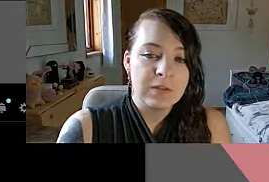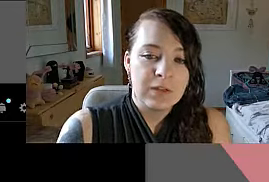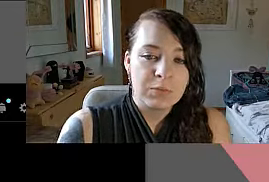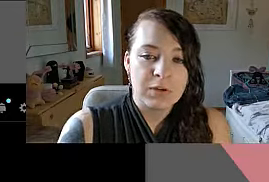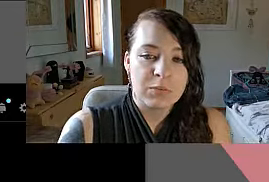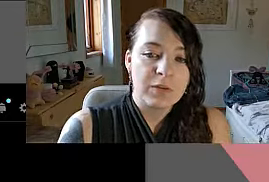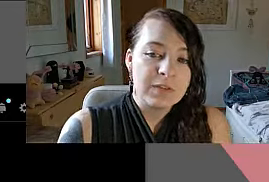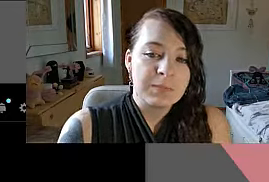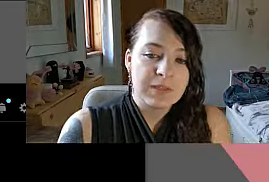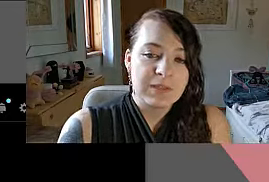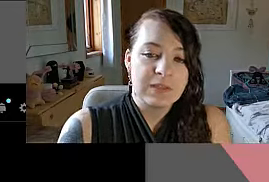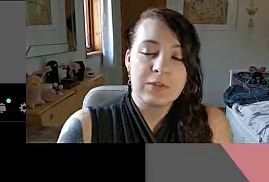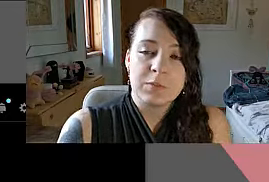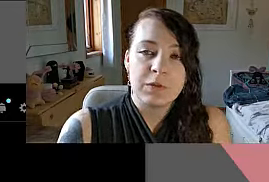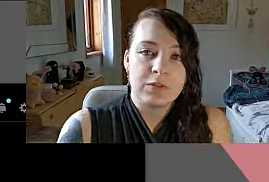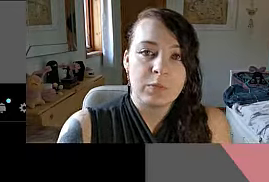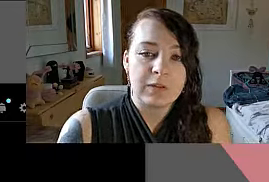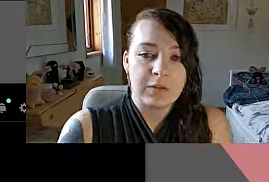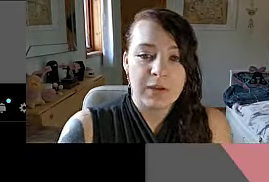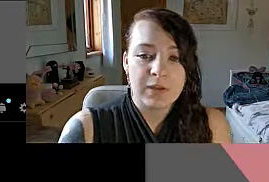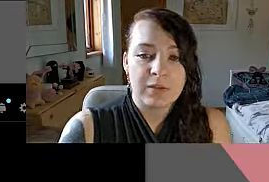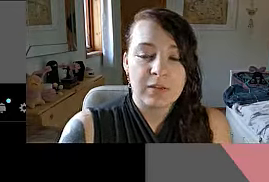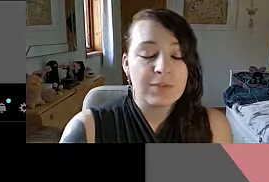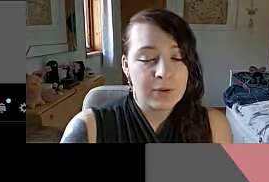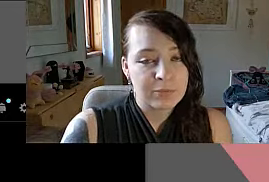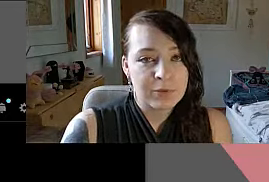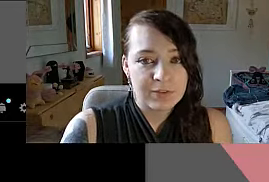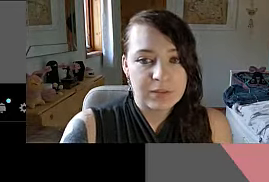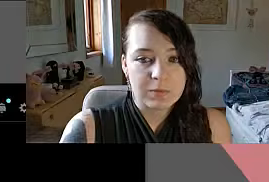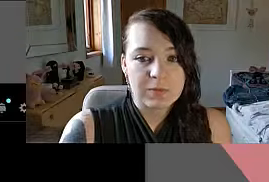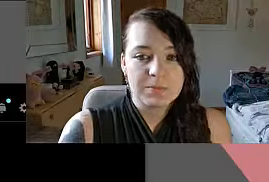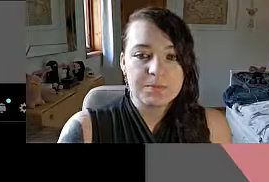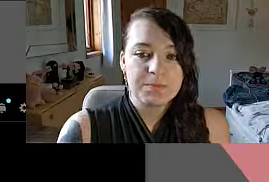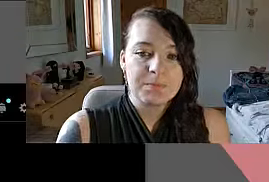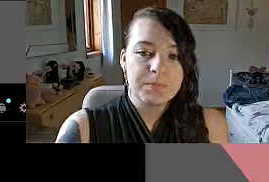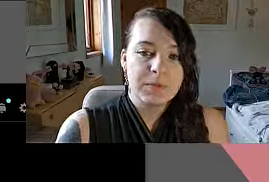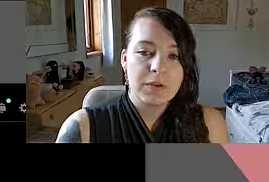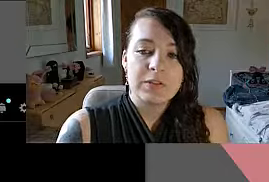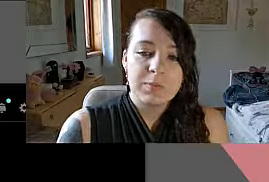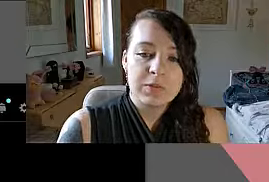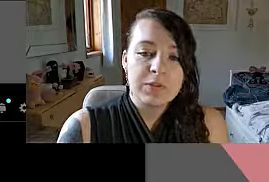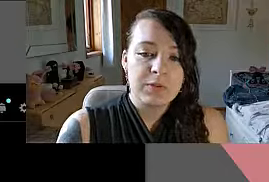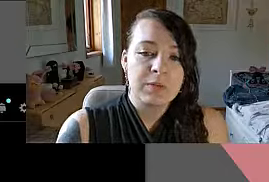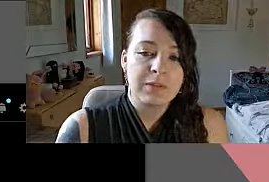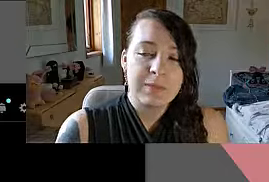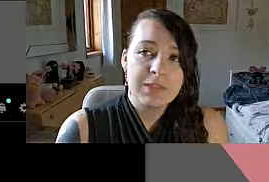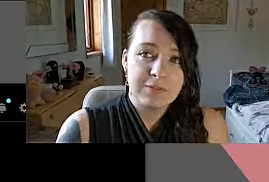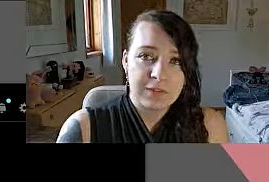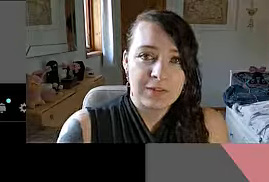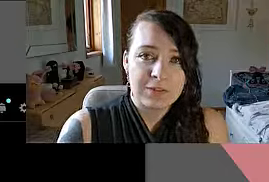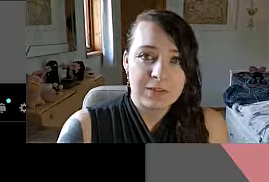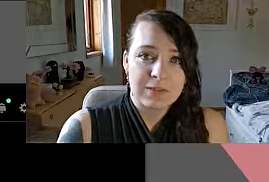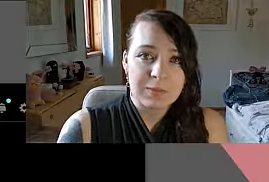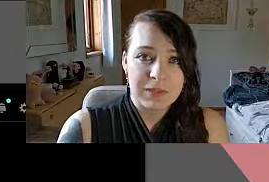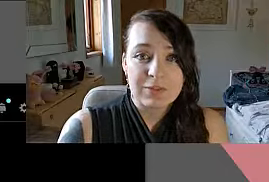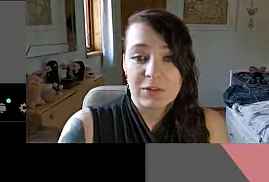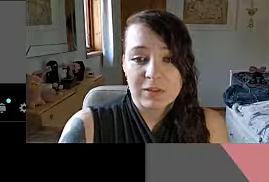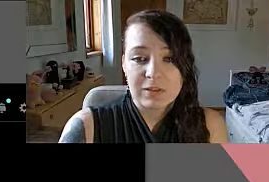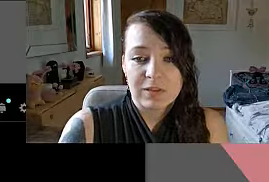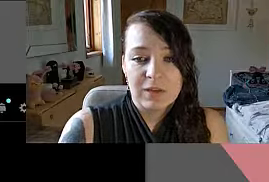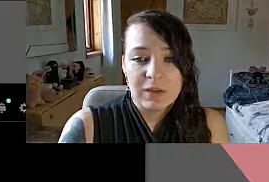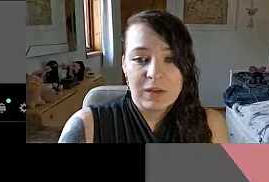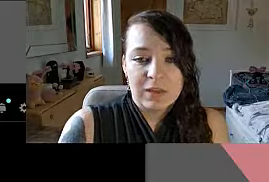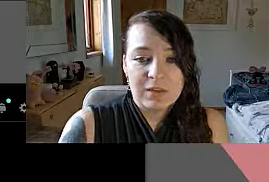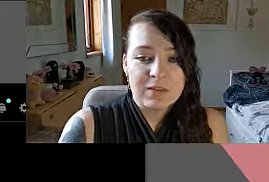Heal, where you will automatically use a potion when at low health if you have one available. On a small screen with limited fingers and space for